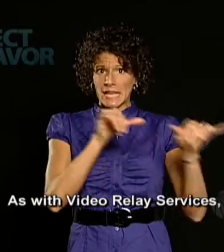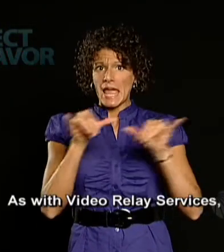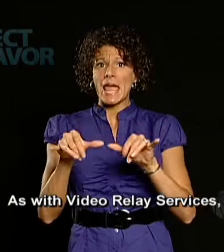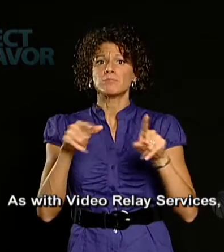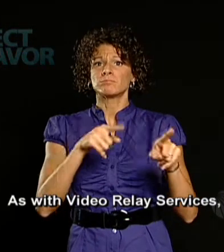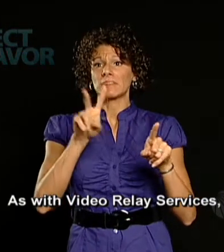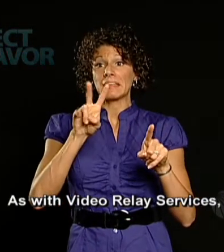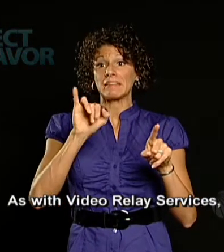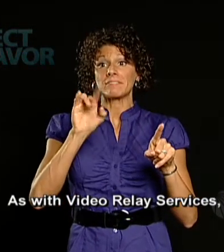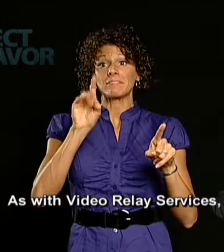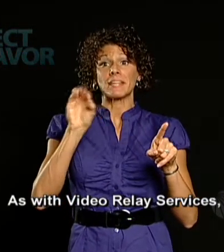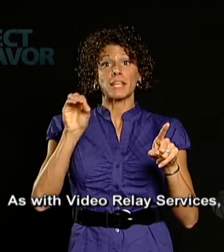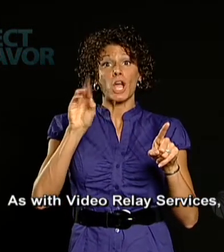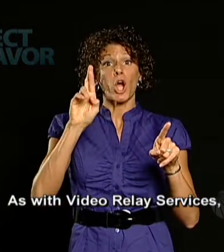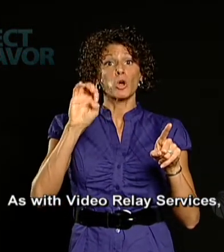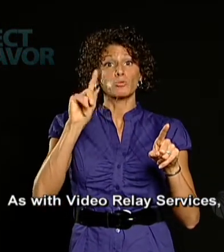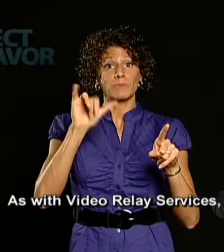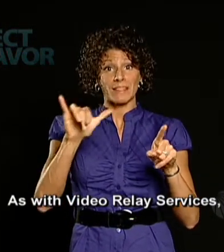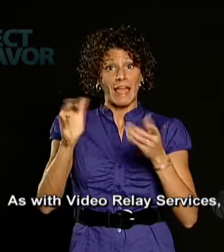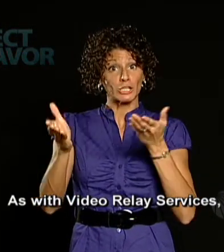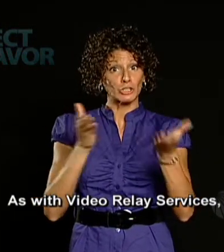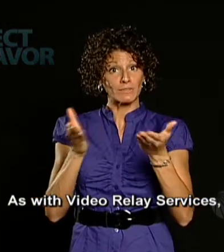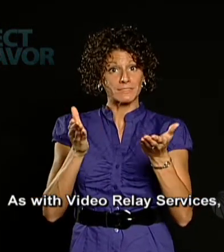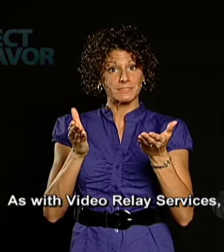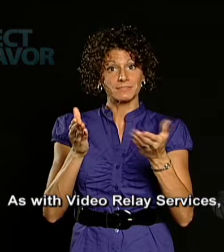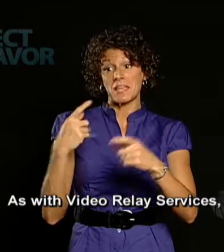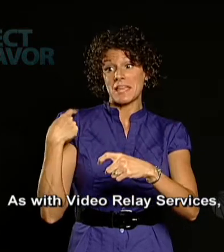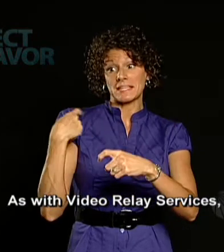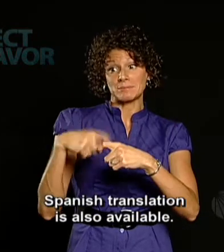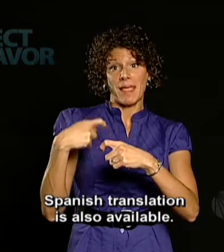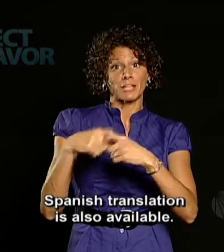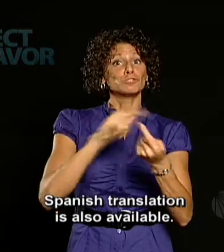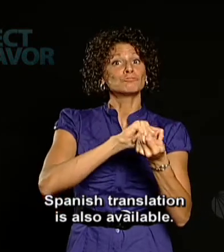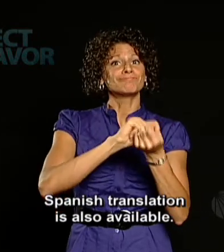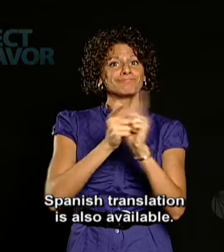As with video relay services, Spanish translation is also available.